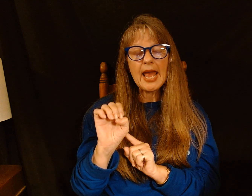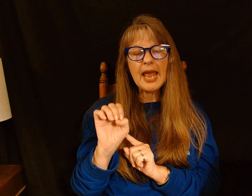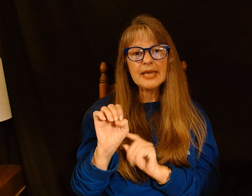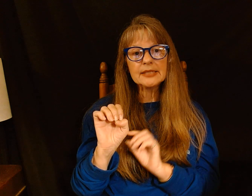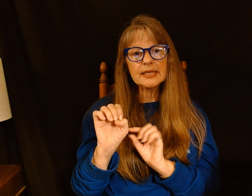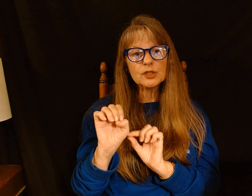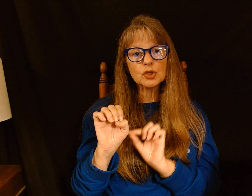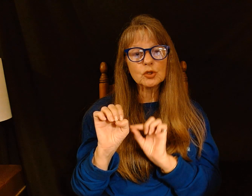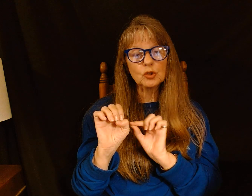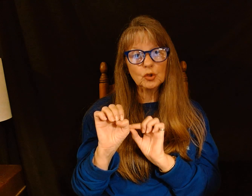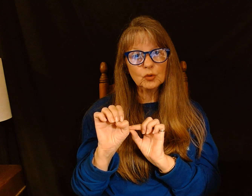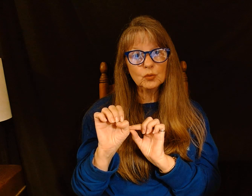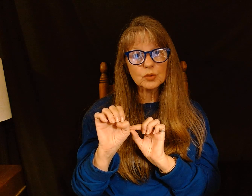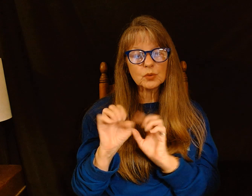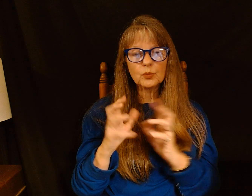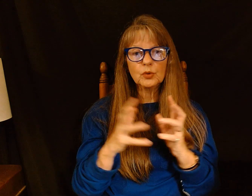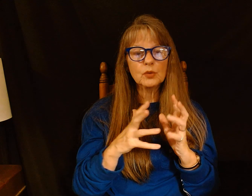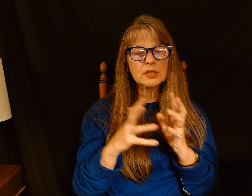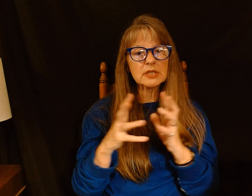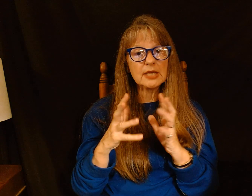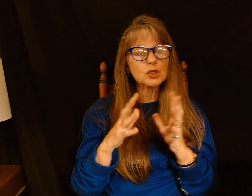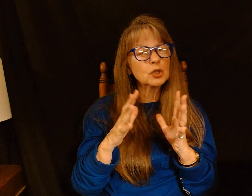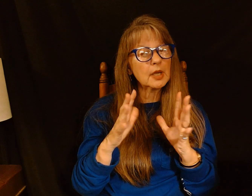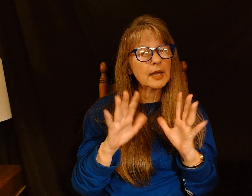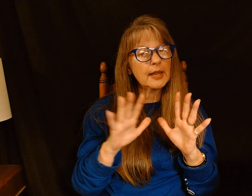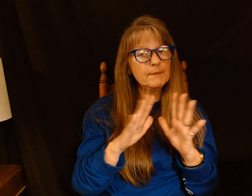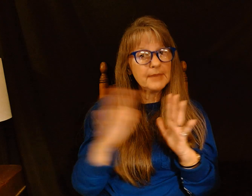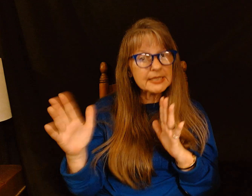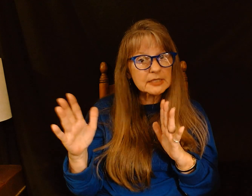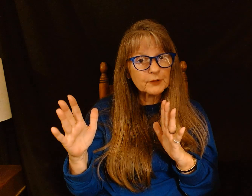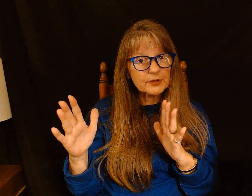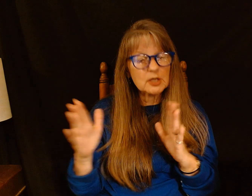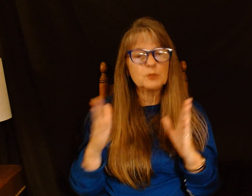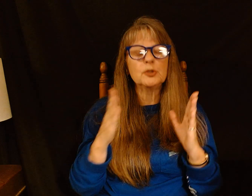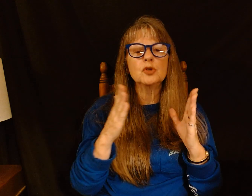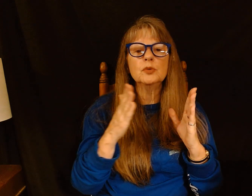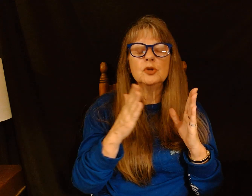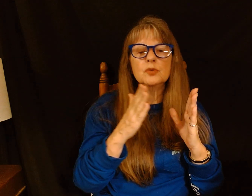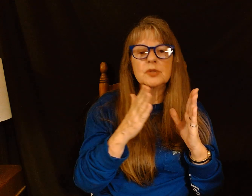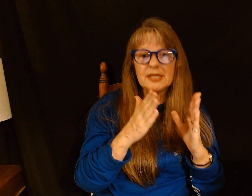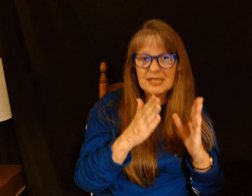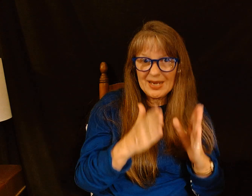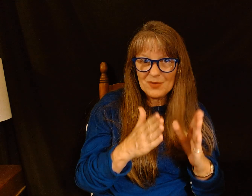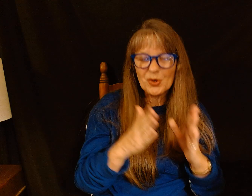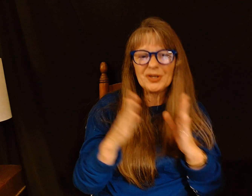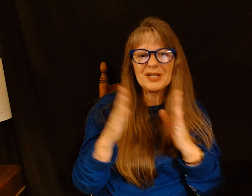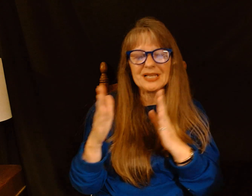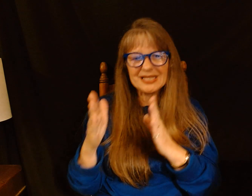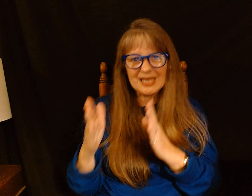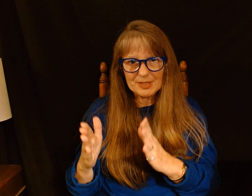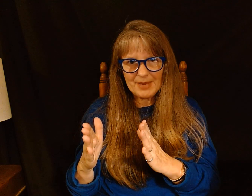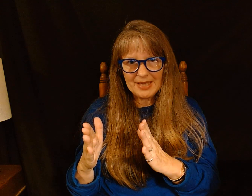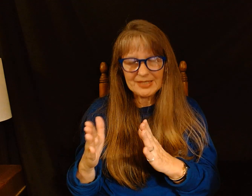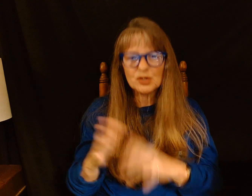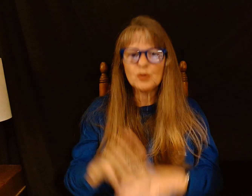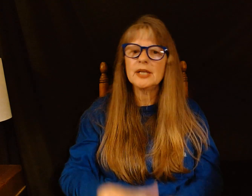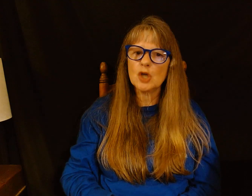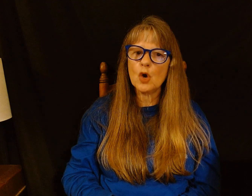and it's used. It means different things, but you would use that same word and that same spelling. So let's go over